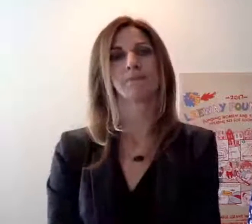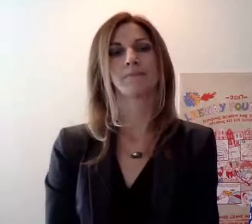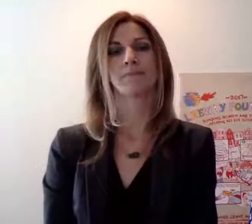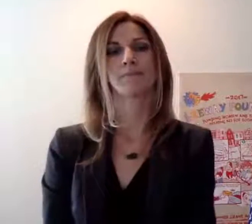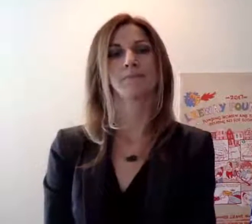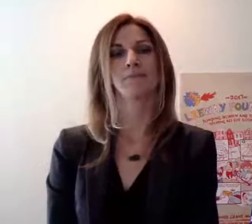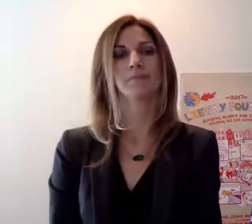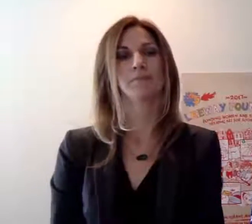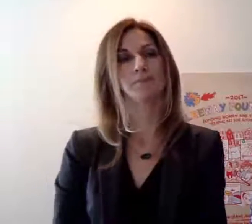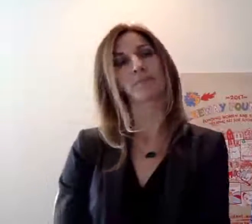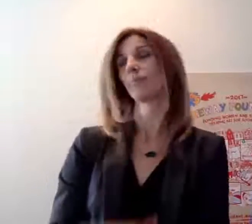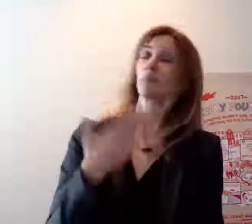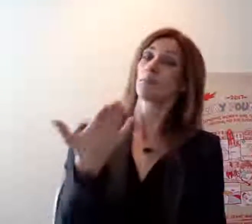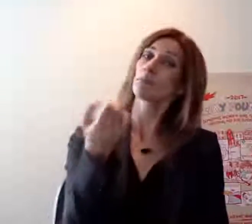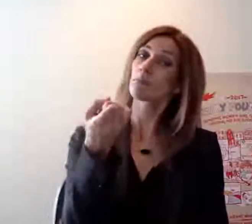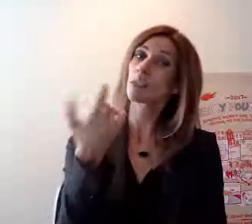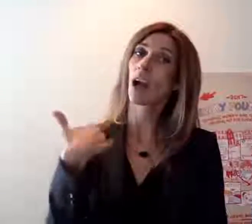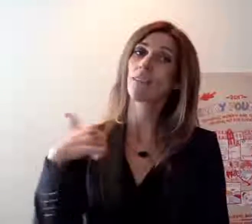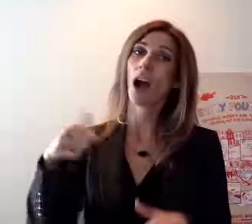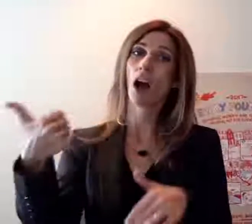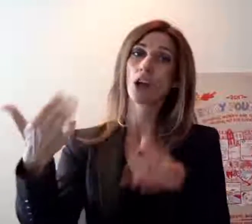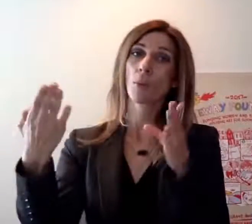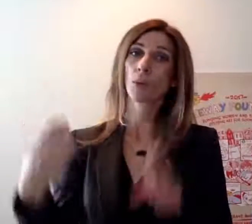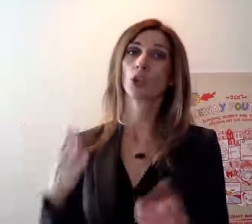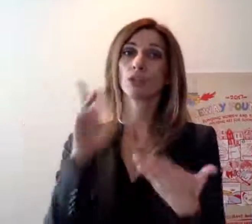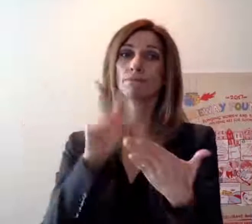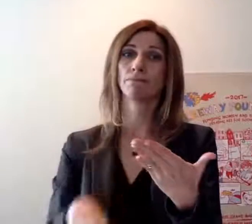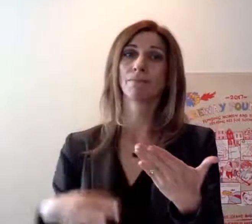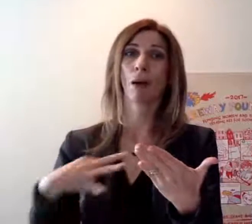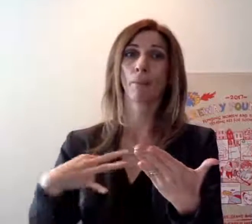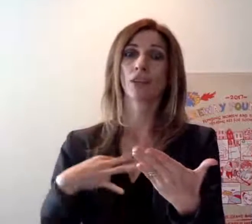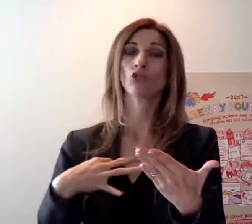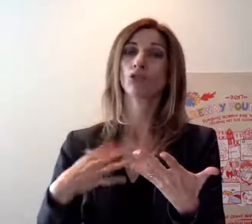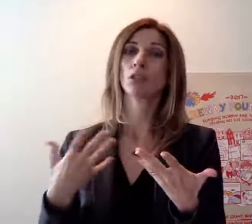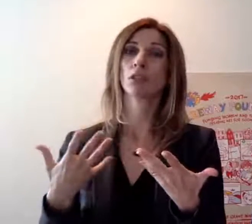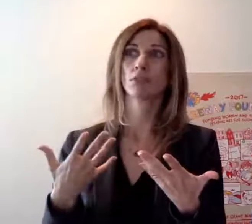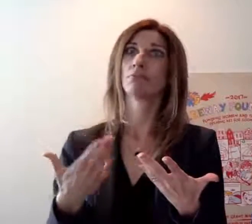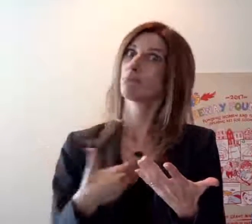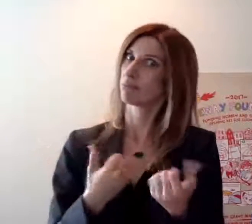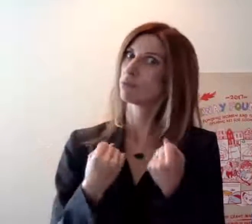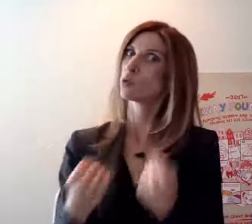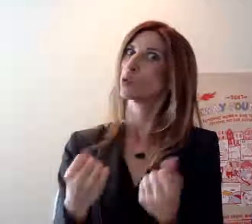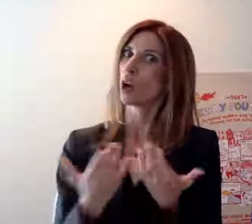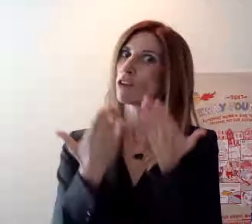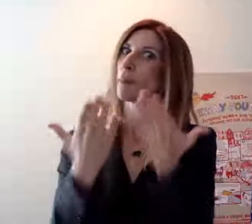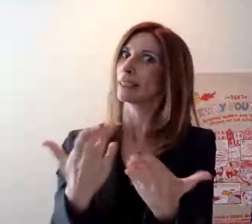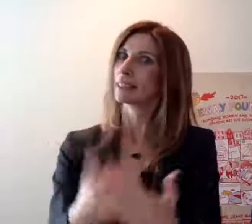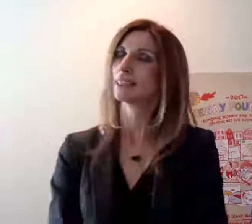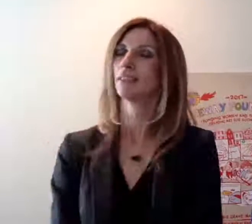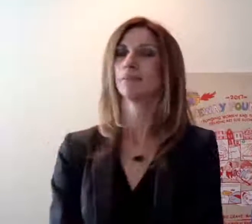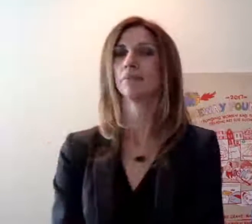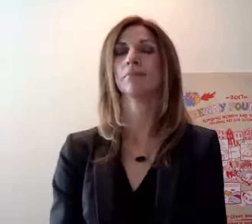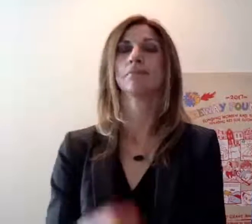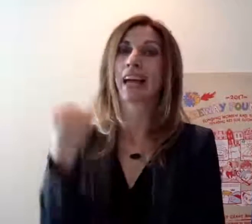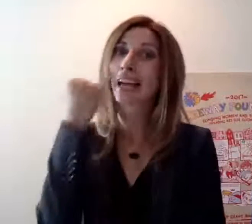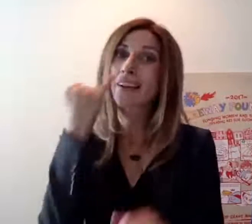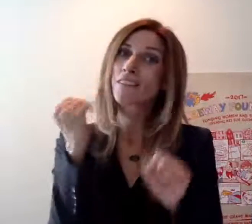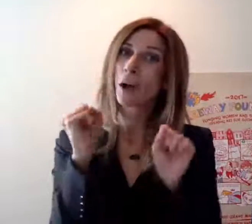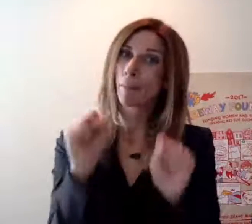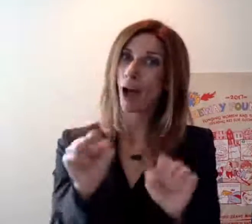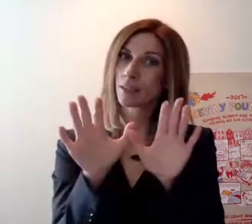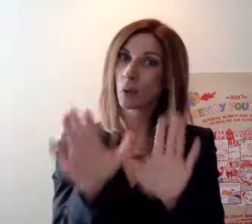Having someone review your application once you're done writing about it is highly recommended. If possible, I think